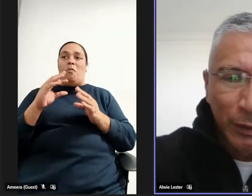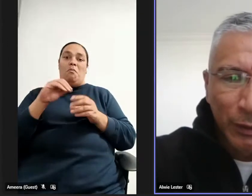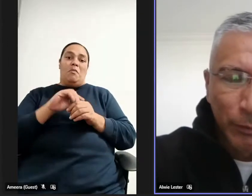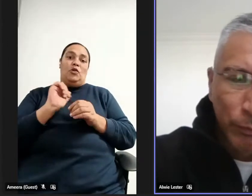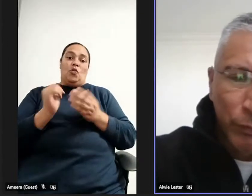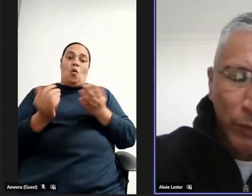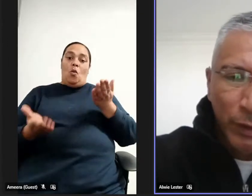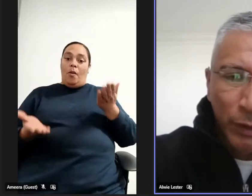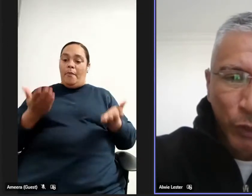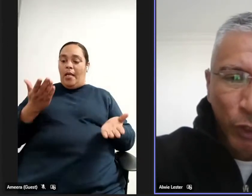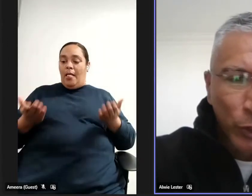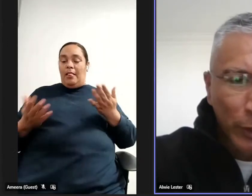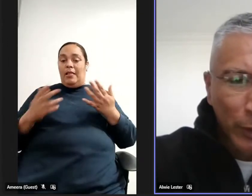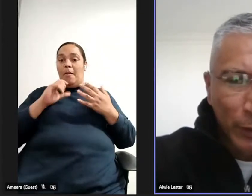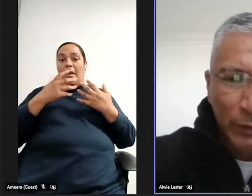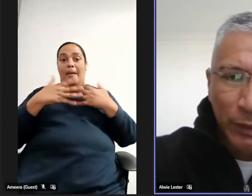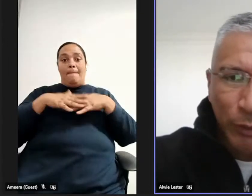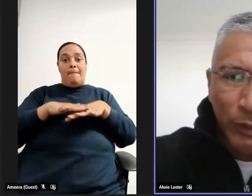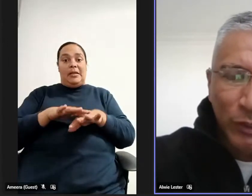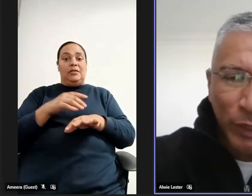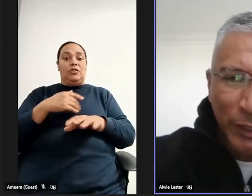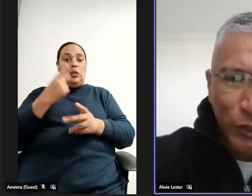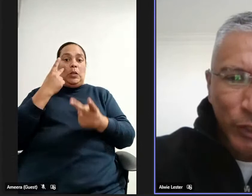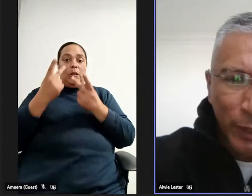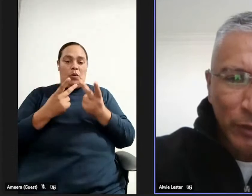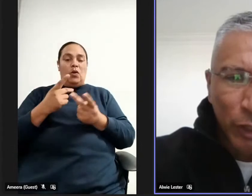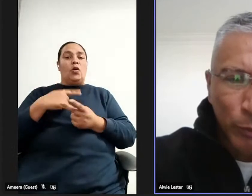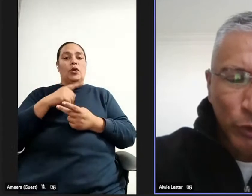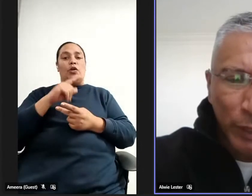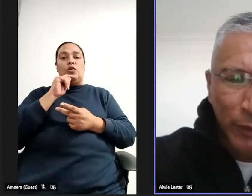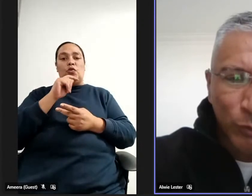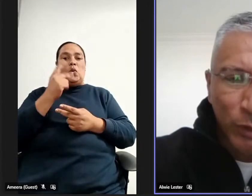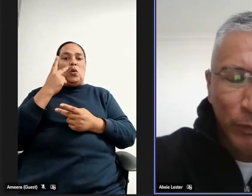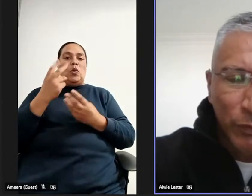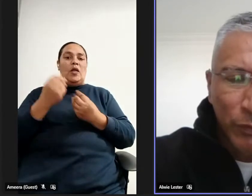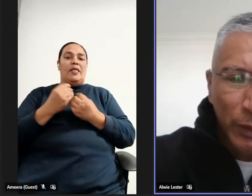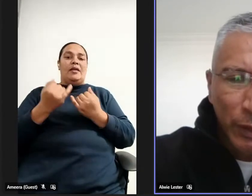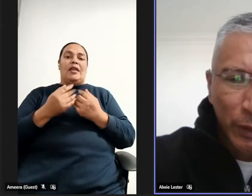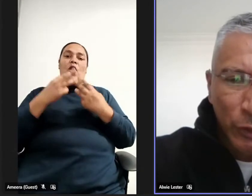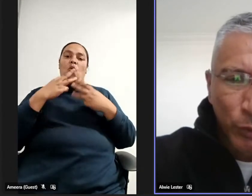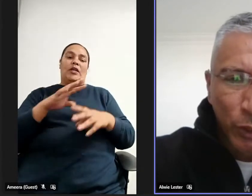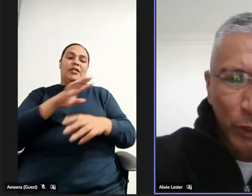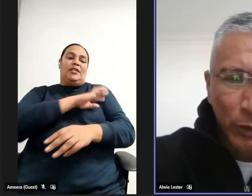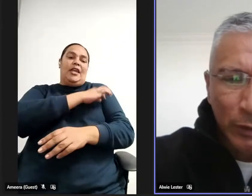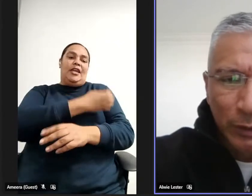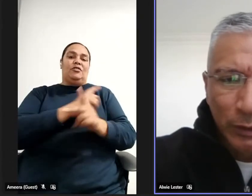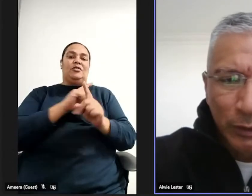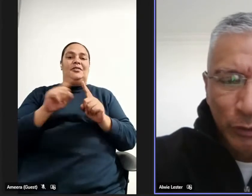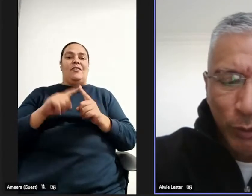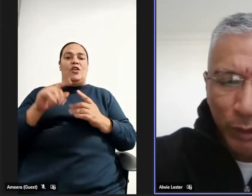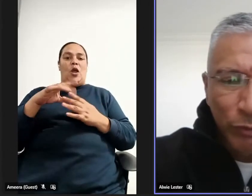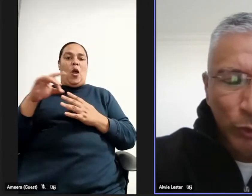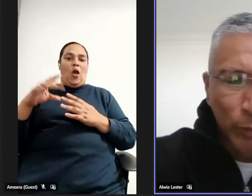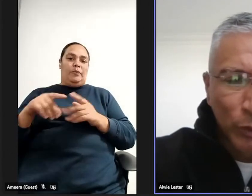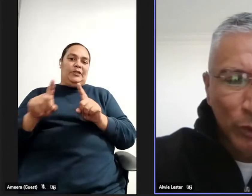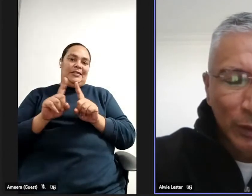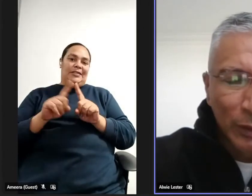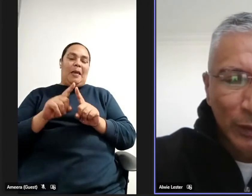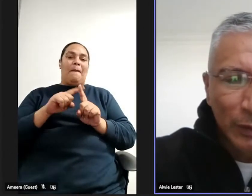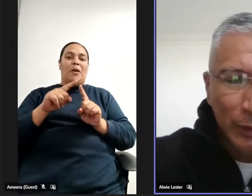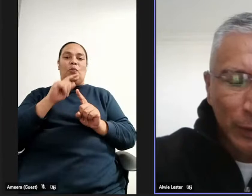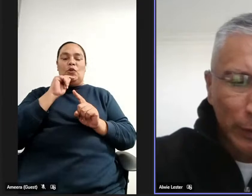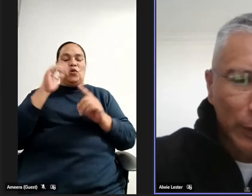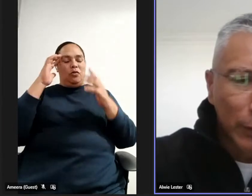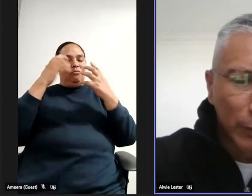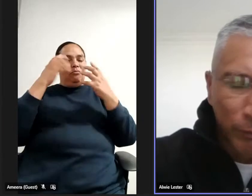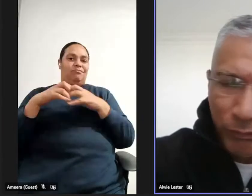we are looking at things like waste to energy as an option as well. So we are considerate of quite a few